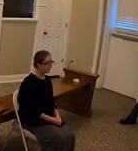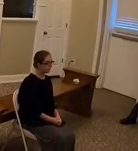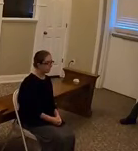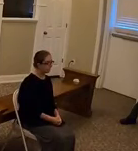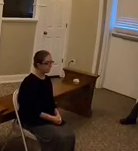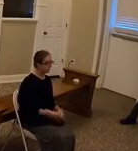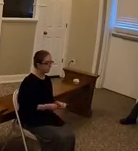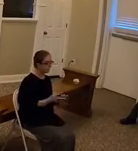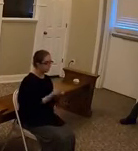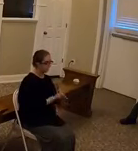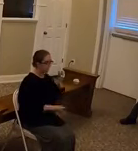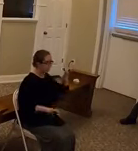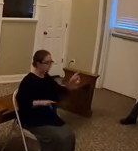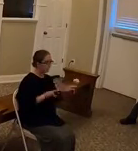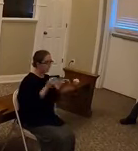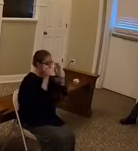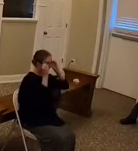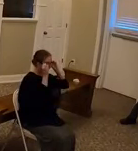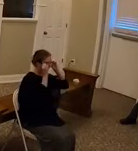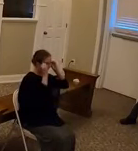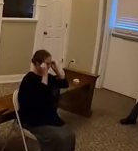with a bunch of folk.